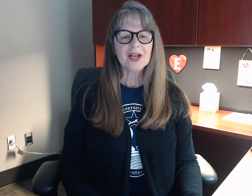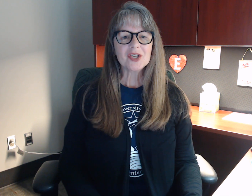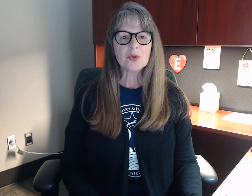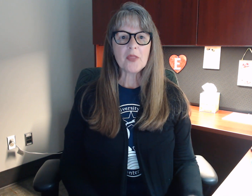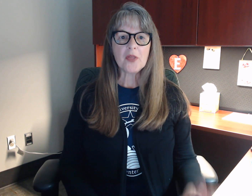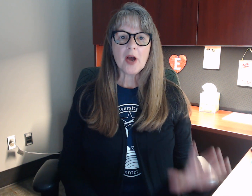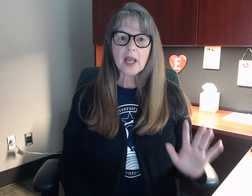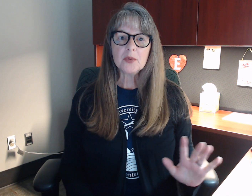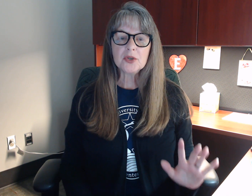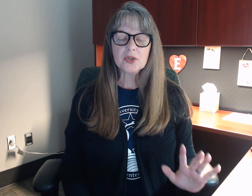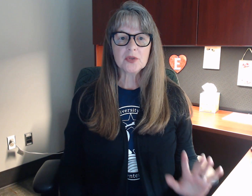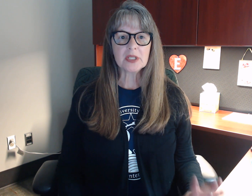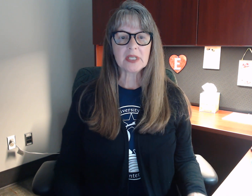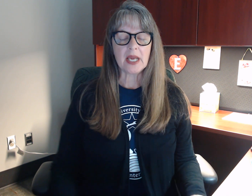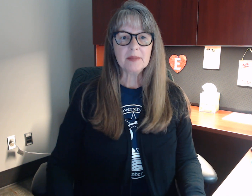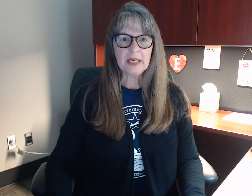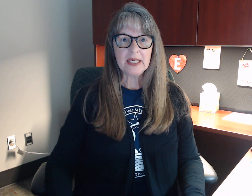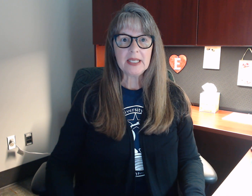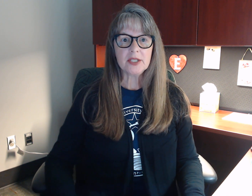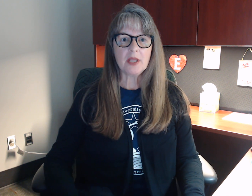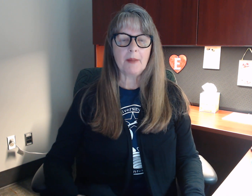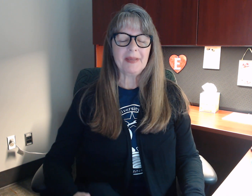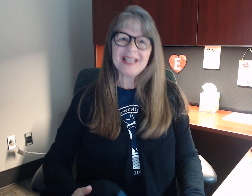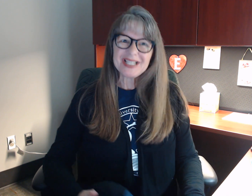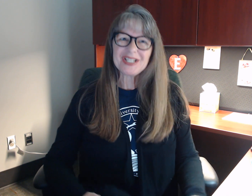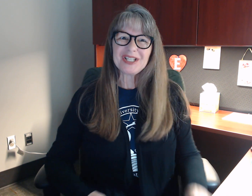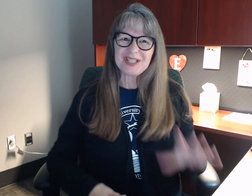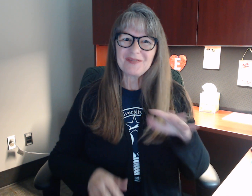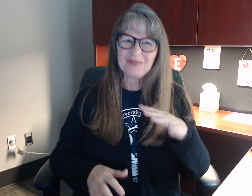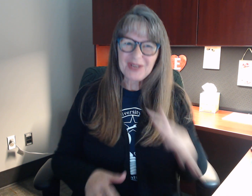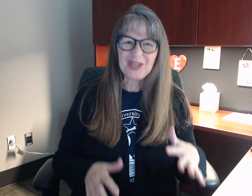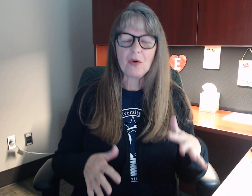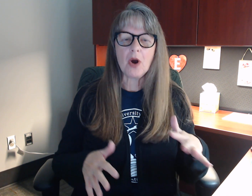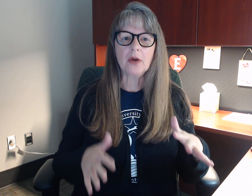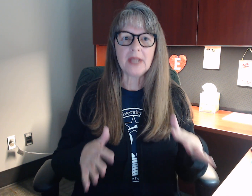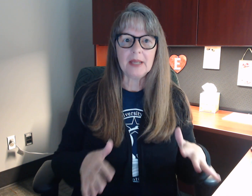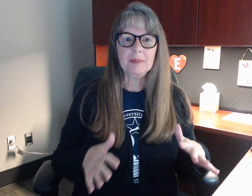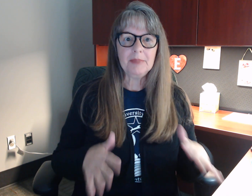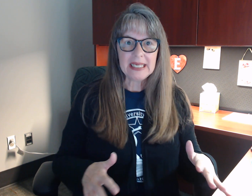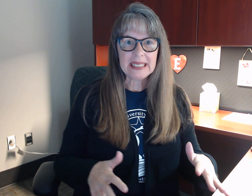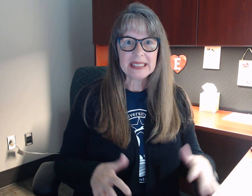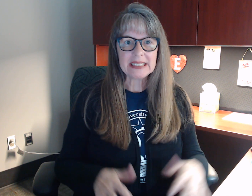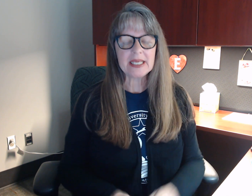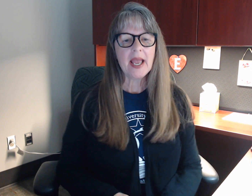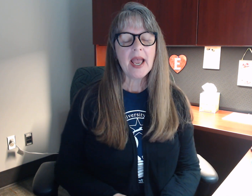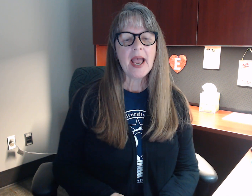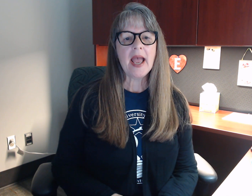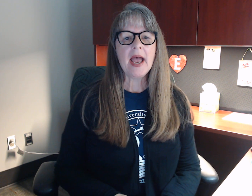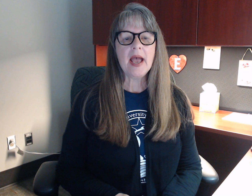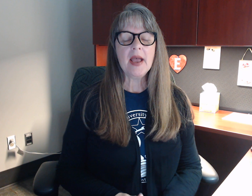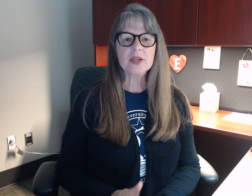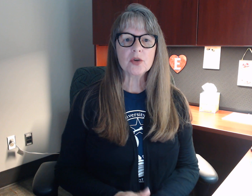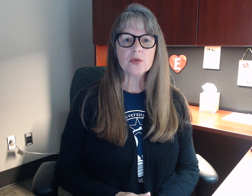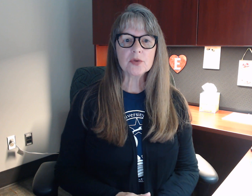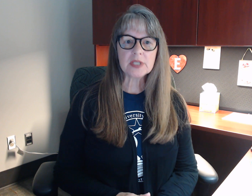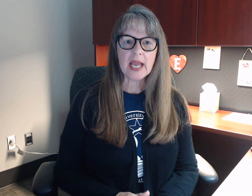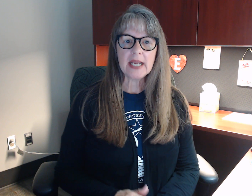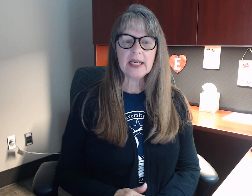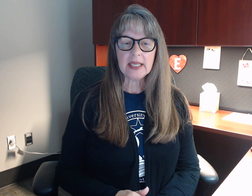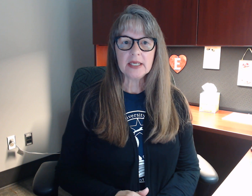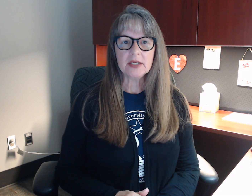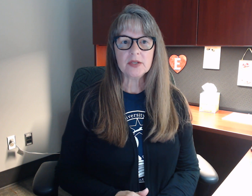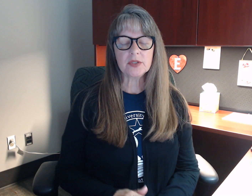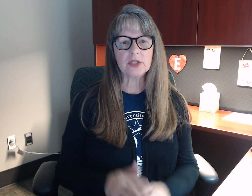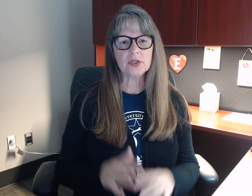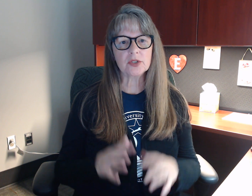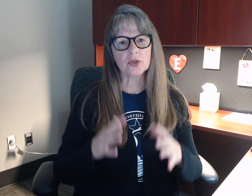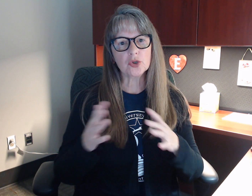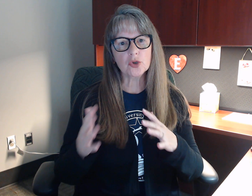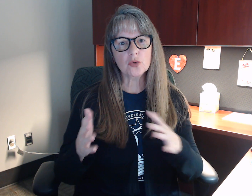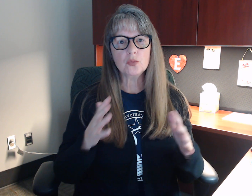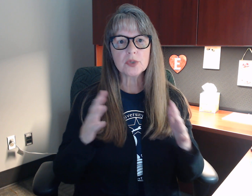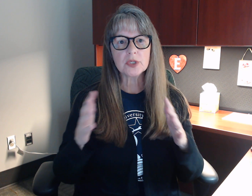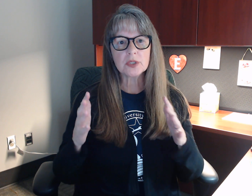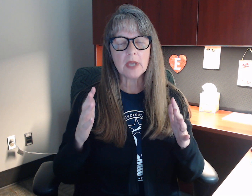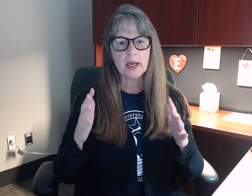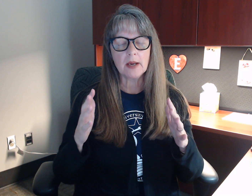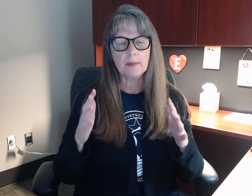So I thought I would do this video on diabetes. And so the sign it's a two-part